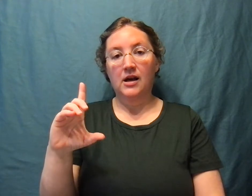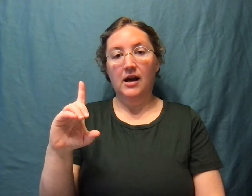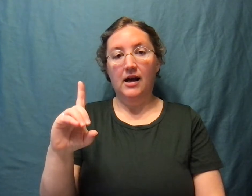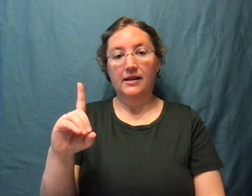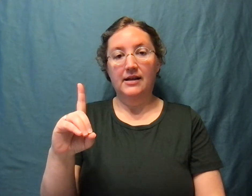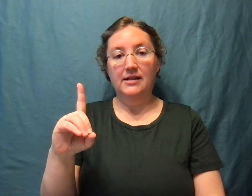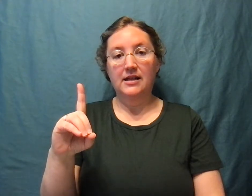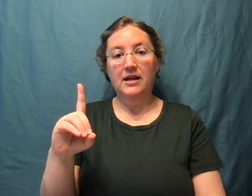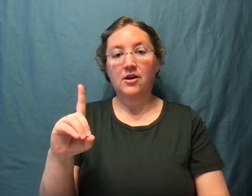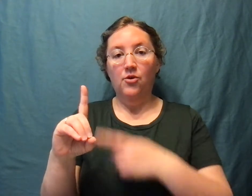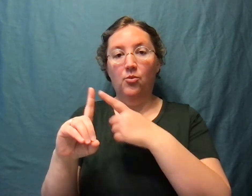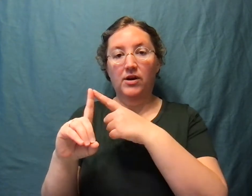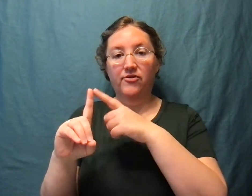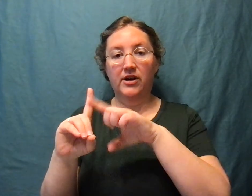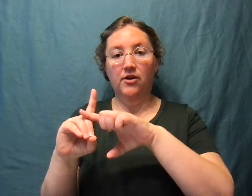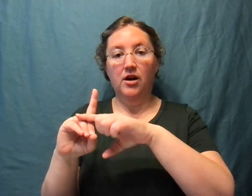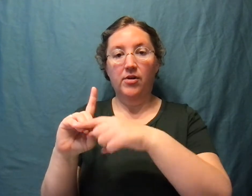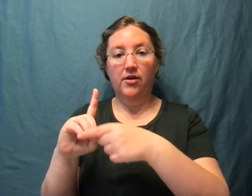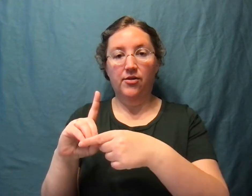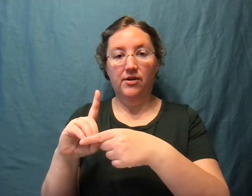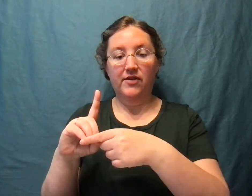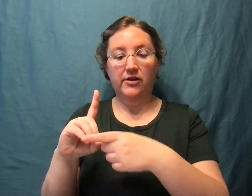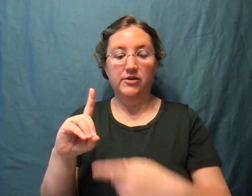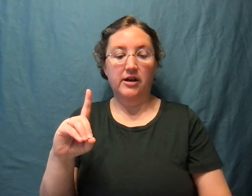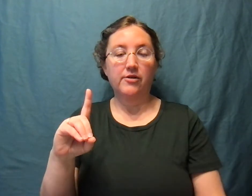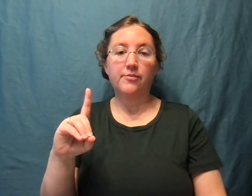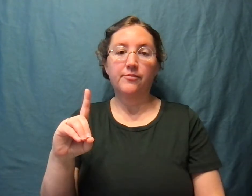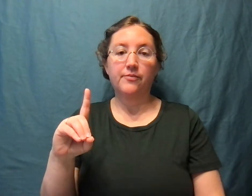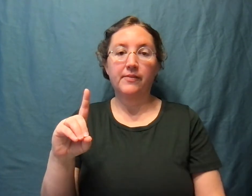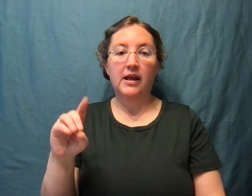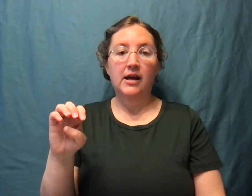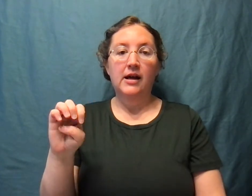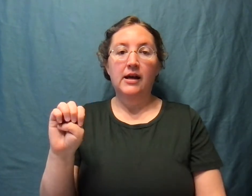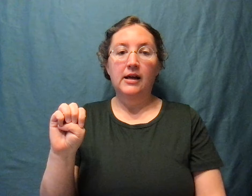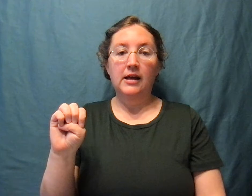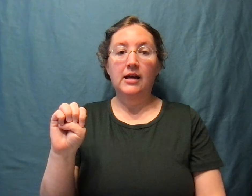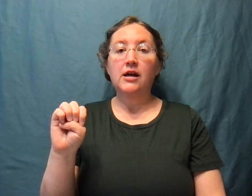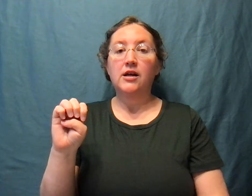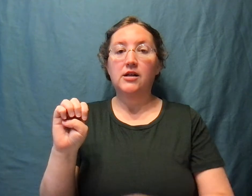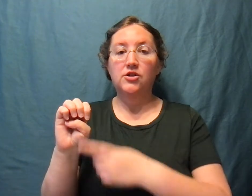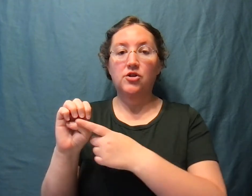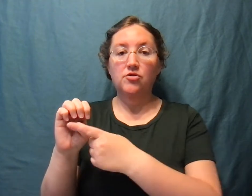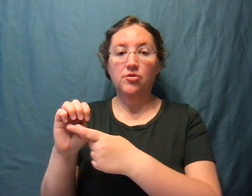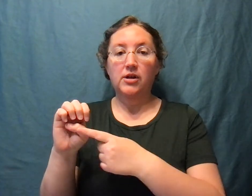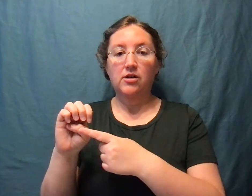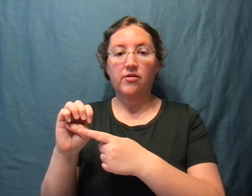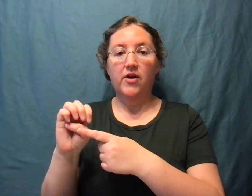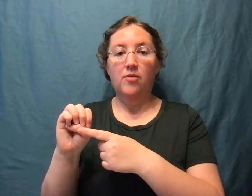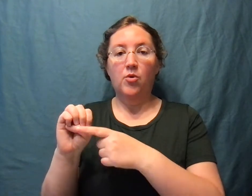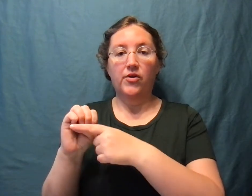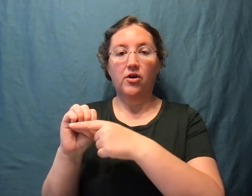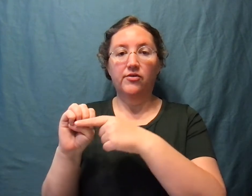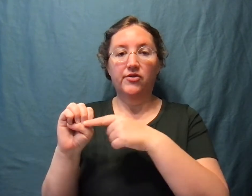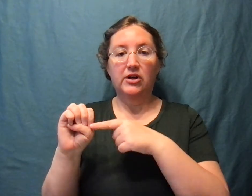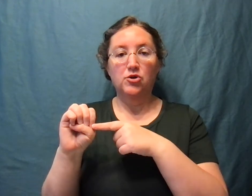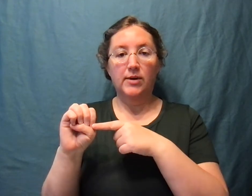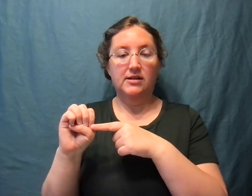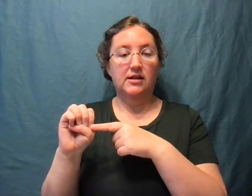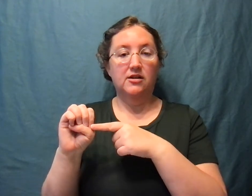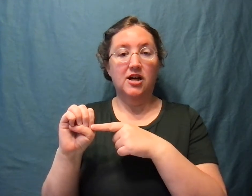And then D, 1 finger up, 3 fingers down. E is usually your thumb with all of your fingers resting on top